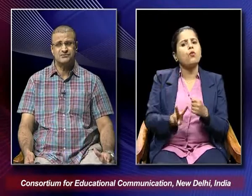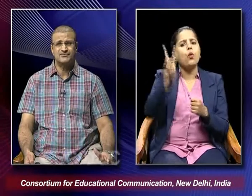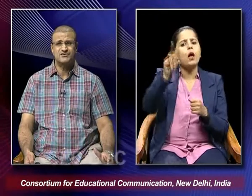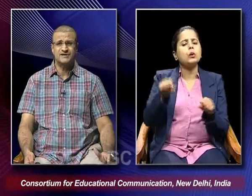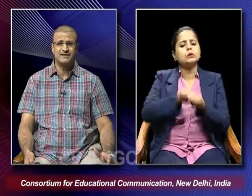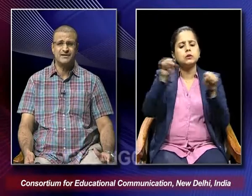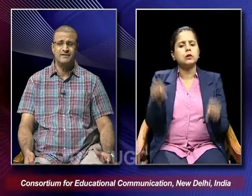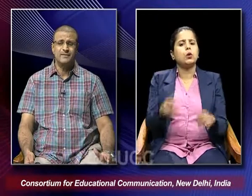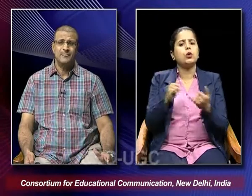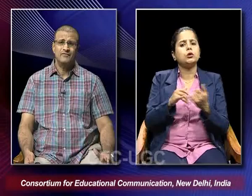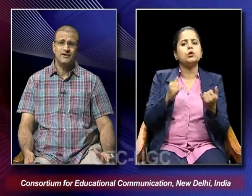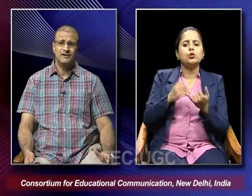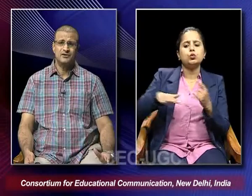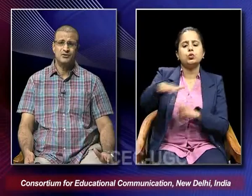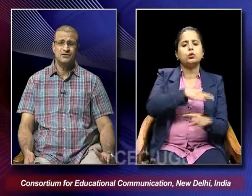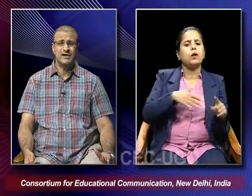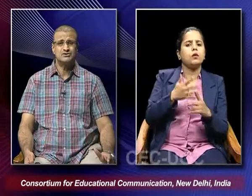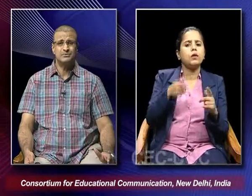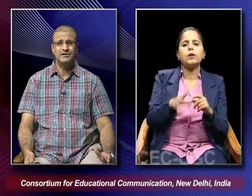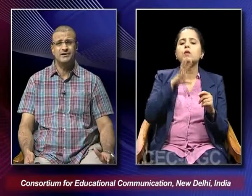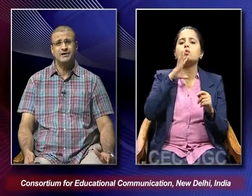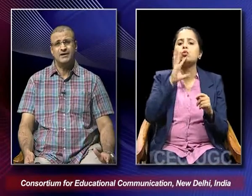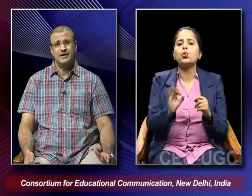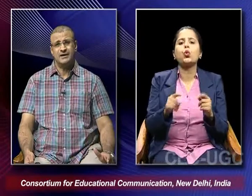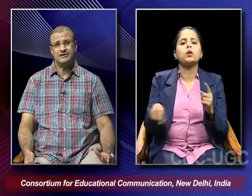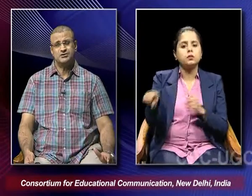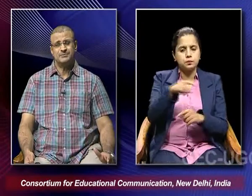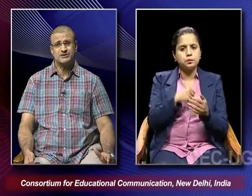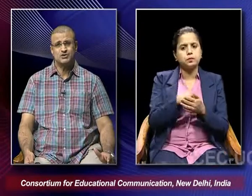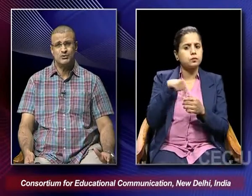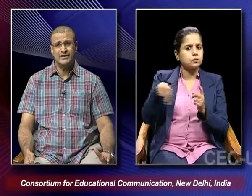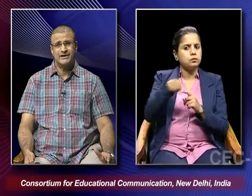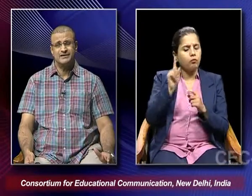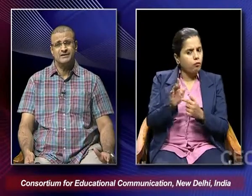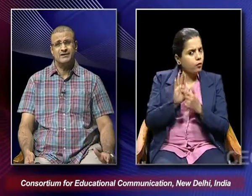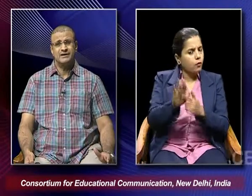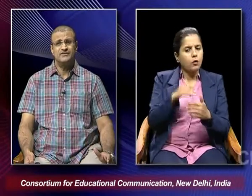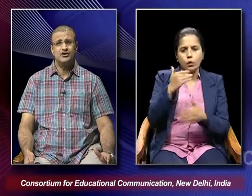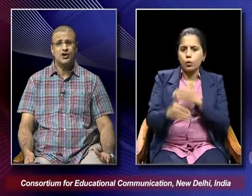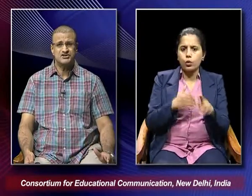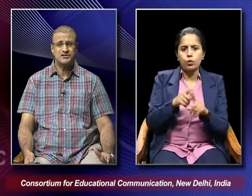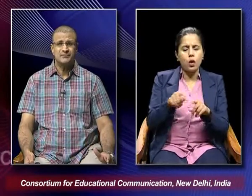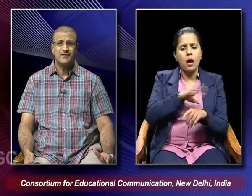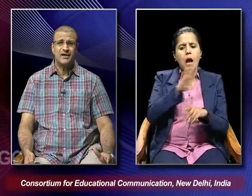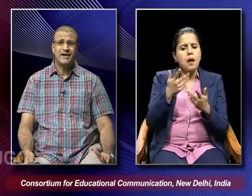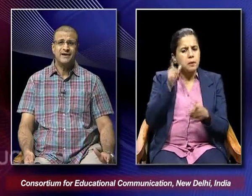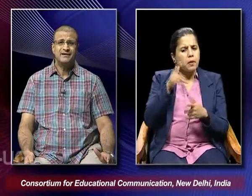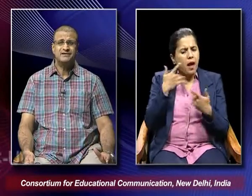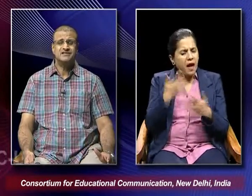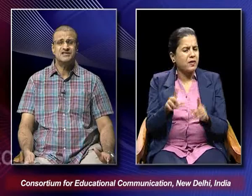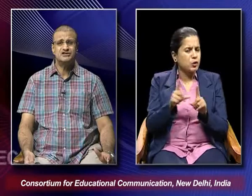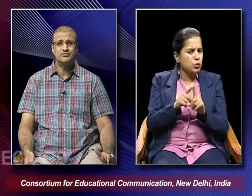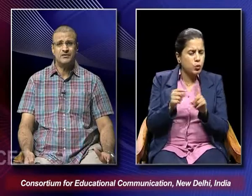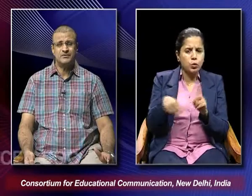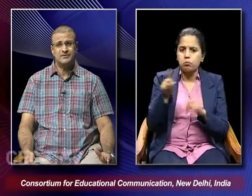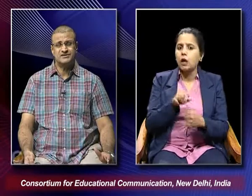system of the society, where truth has to be pursued at every cost. And these